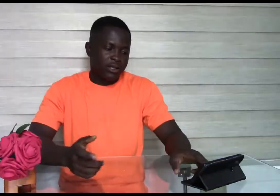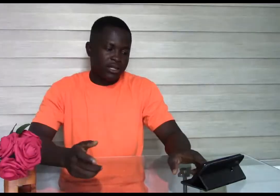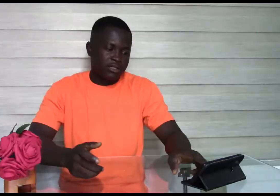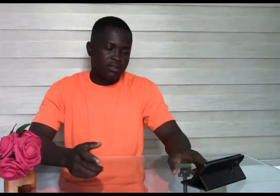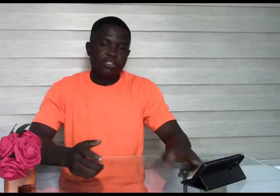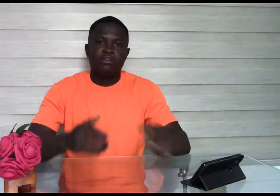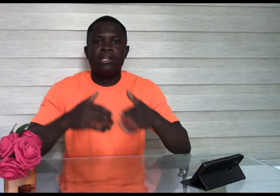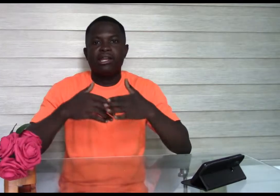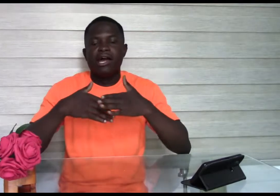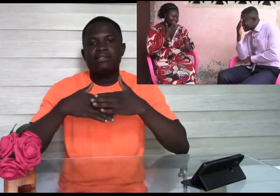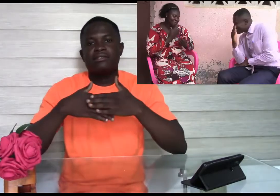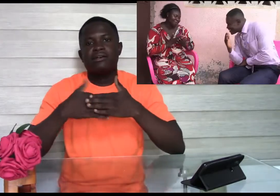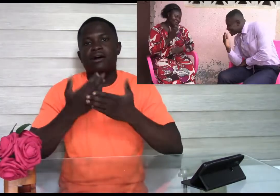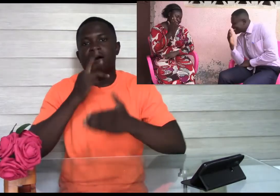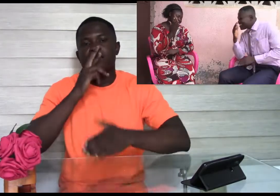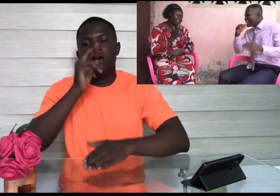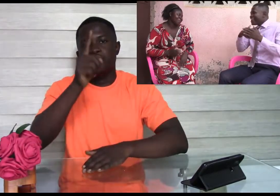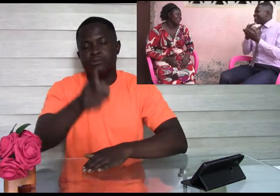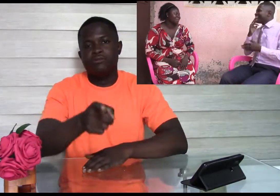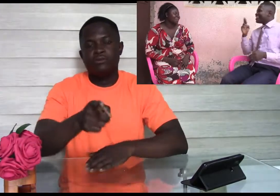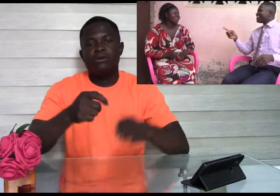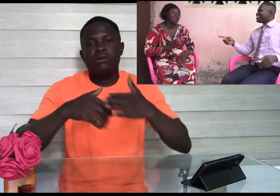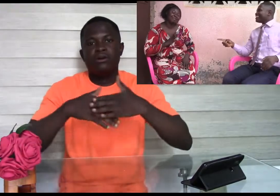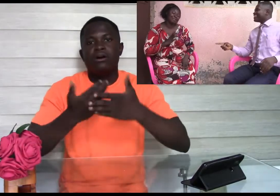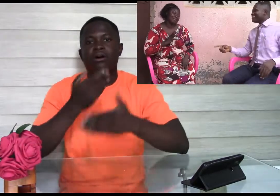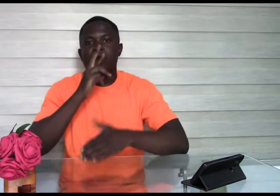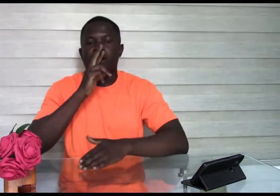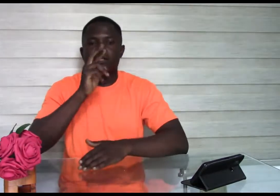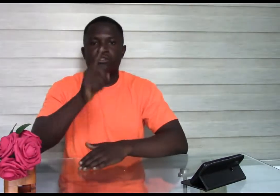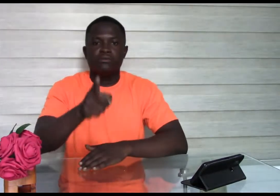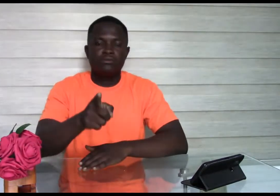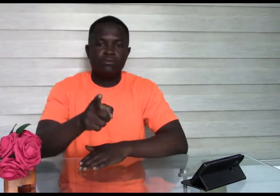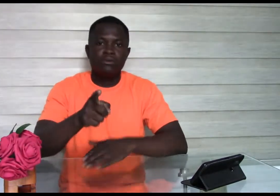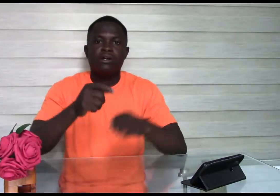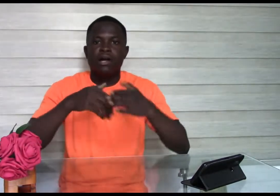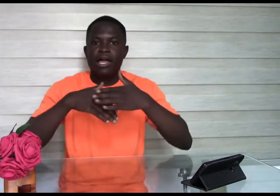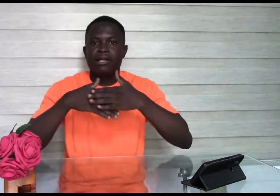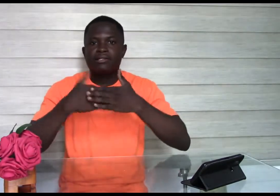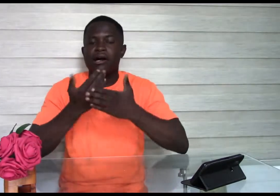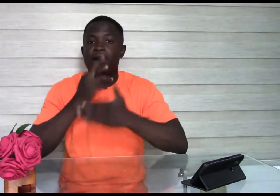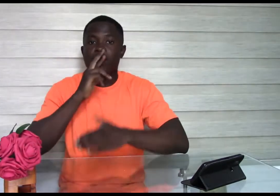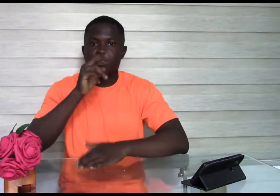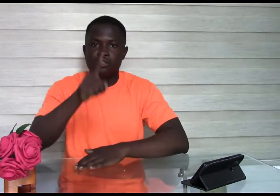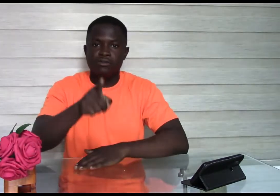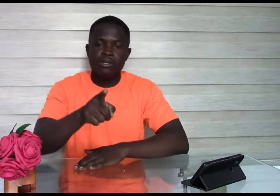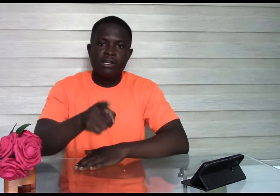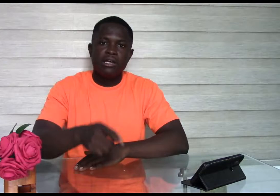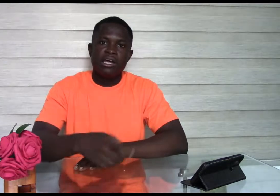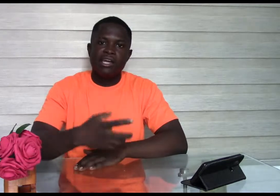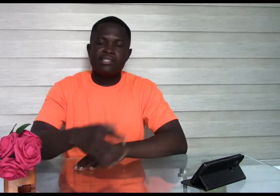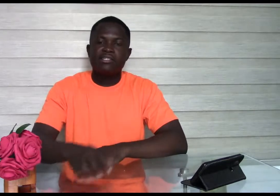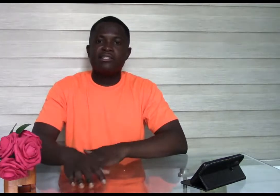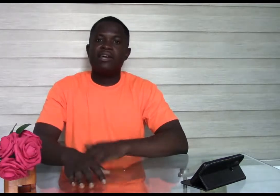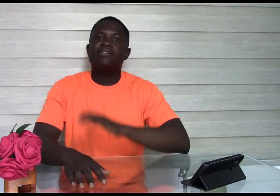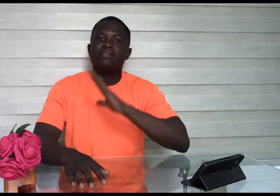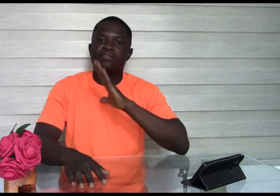let's continue. And I asked, how are you? How are you? I asked, how are you? And she said,